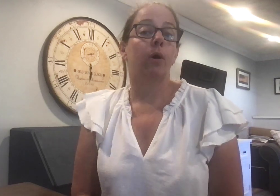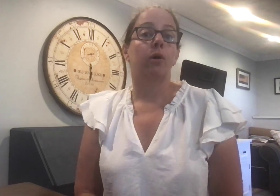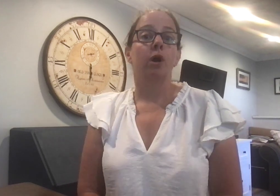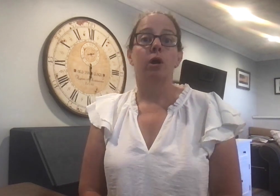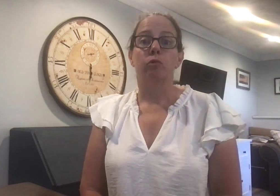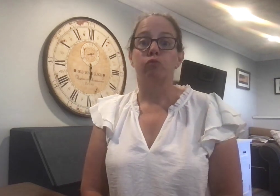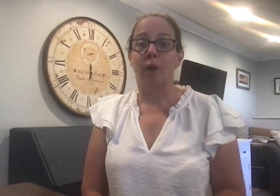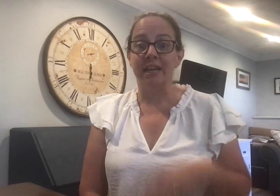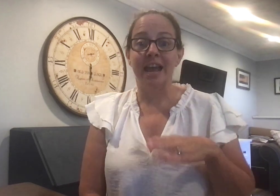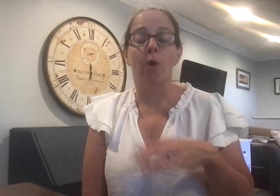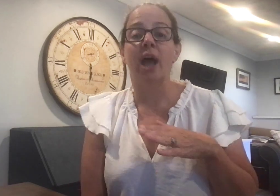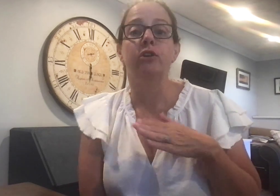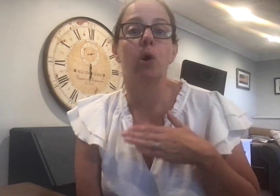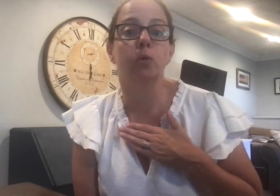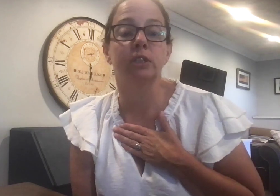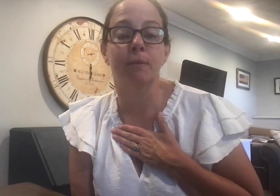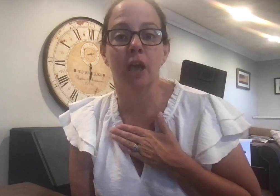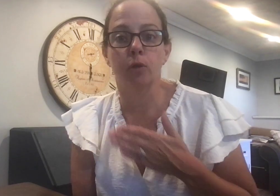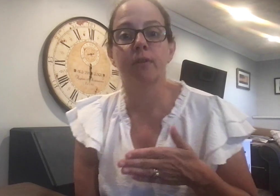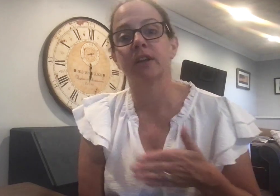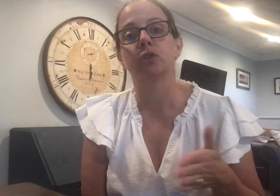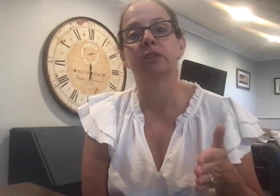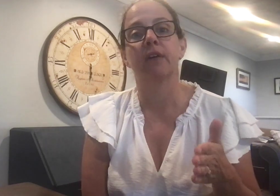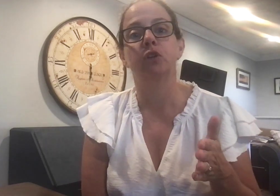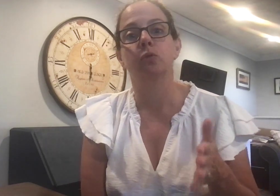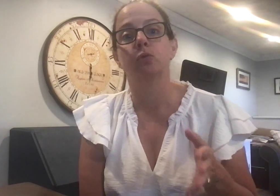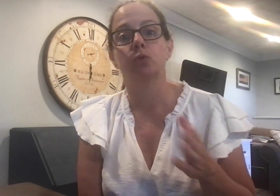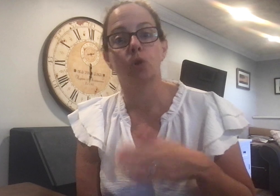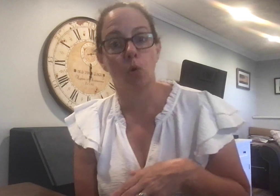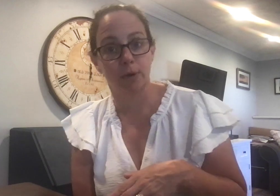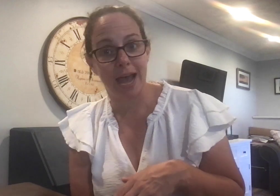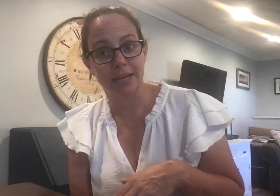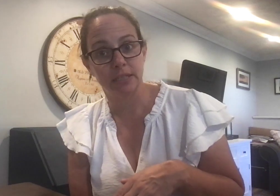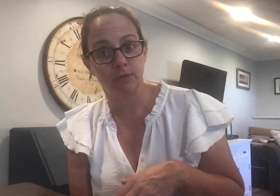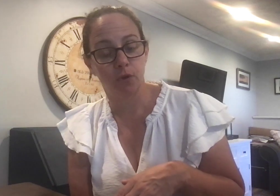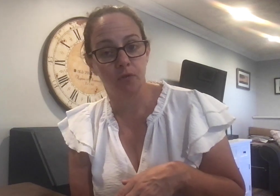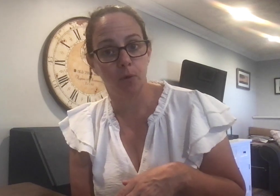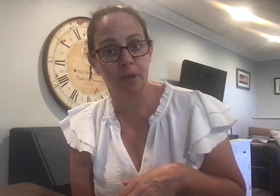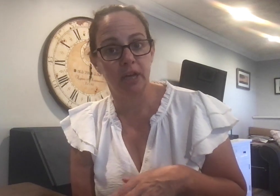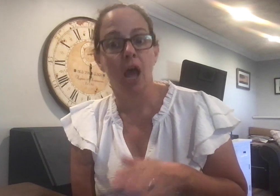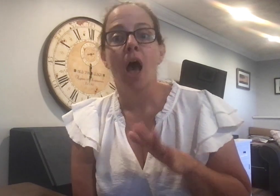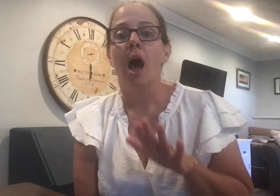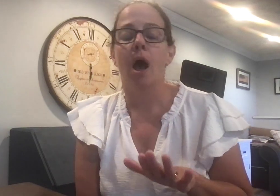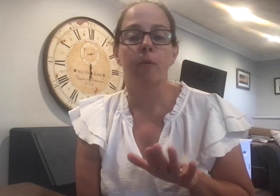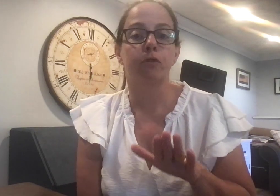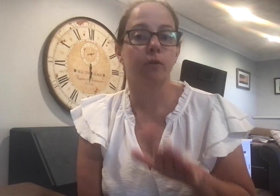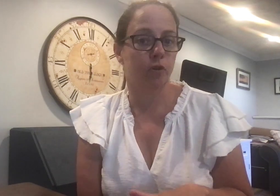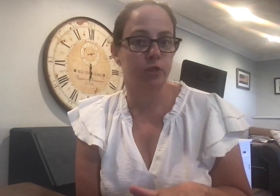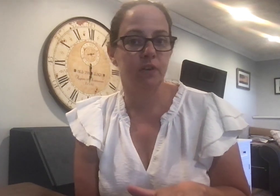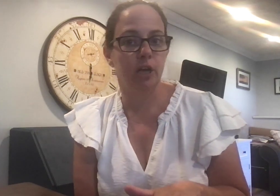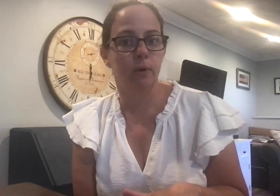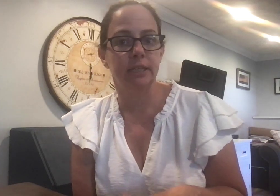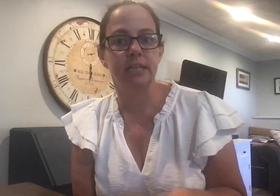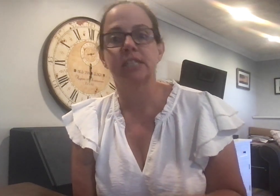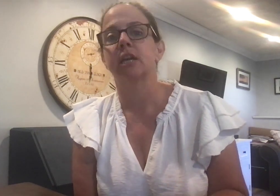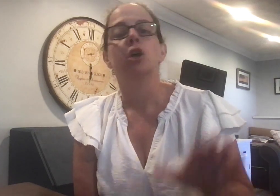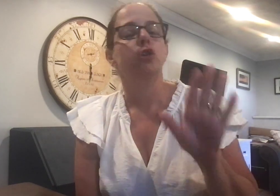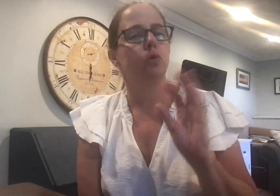For right now, I know some of the other professors have used GoReact for filming. For the first video, at least, you can